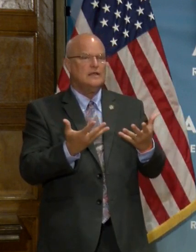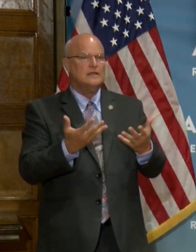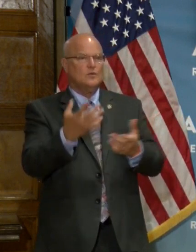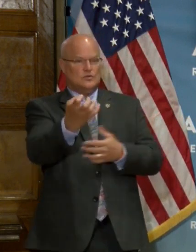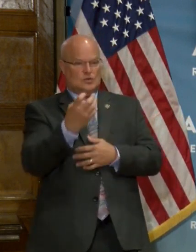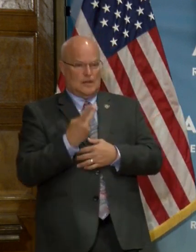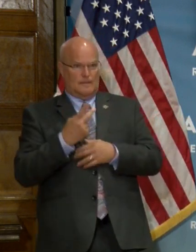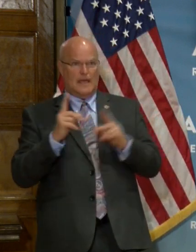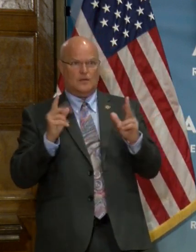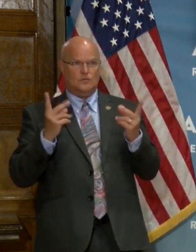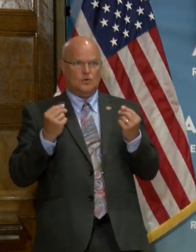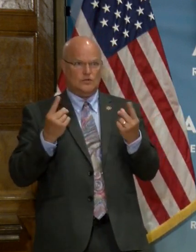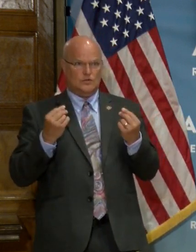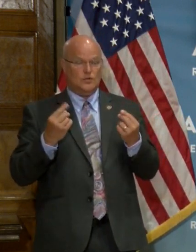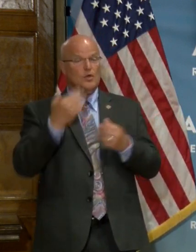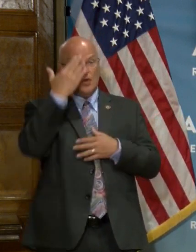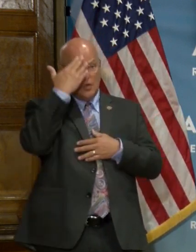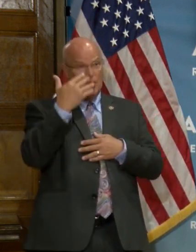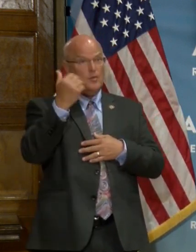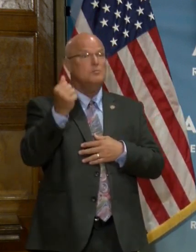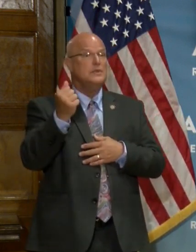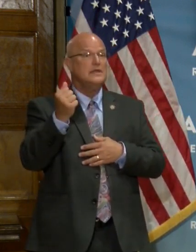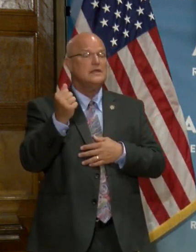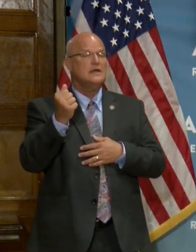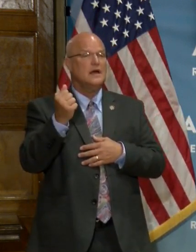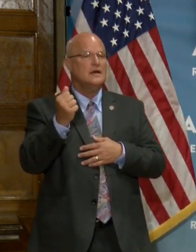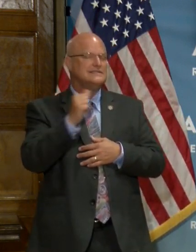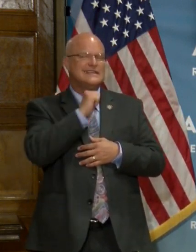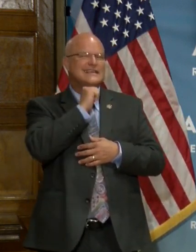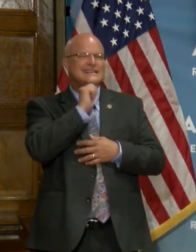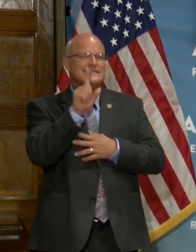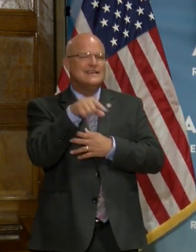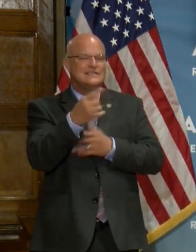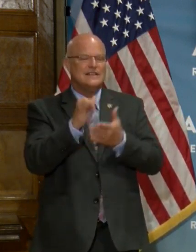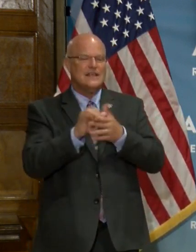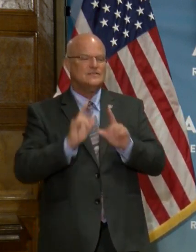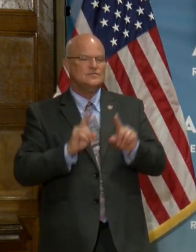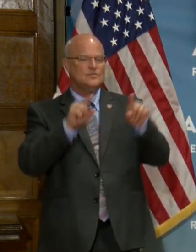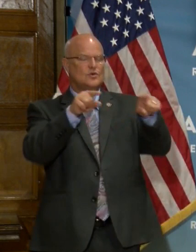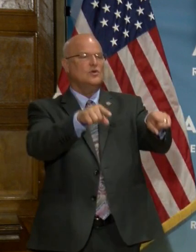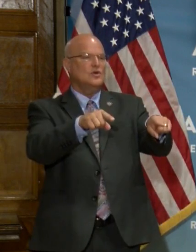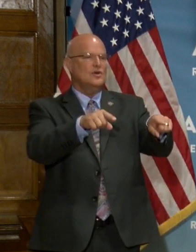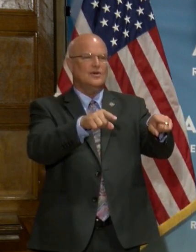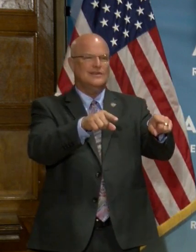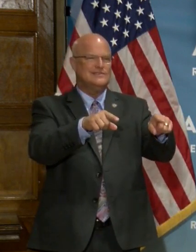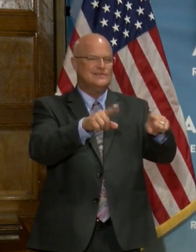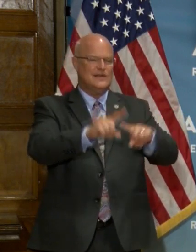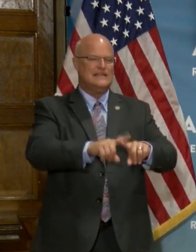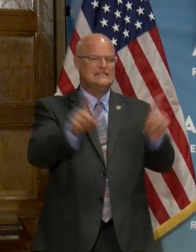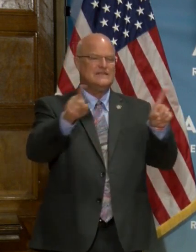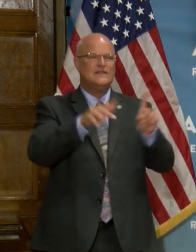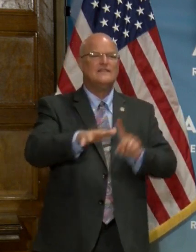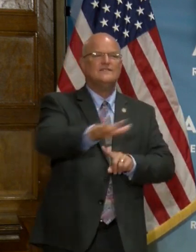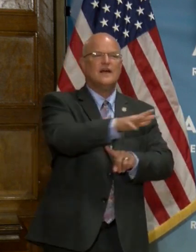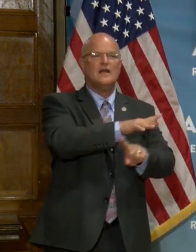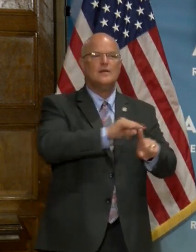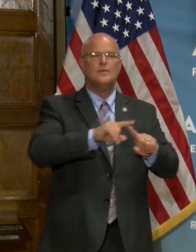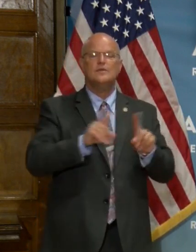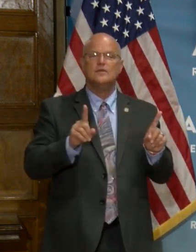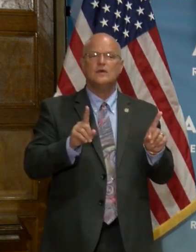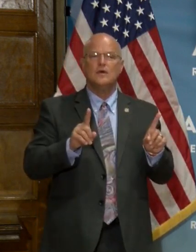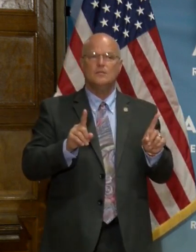come back. Because, it's not just that you're going to a different environment, but it could